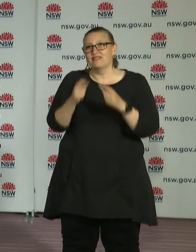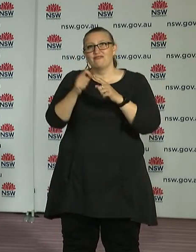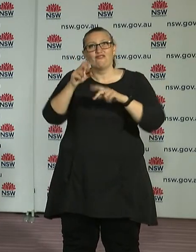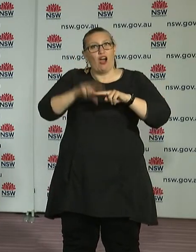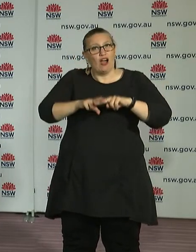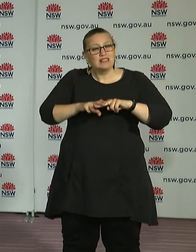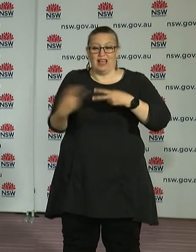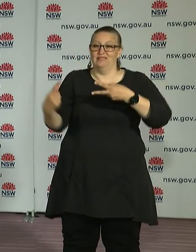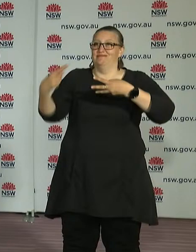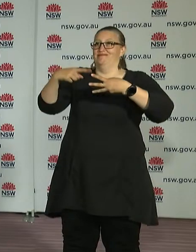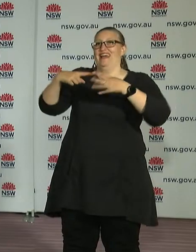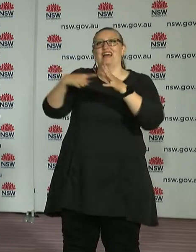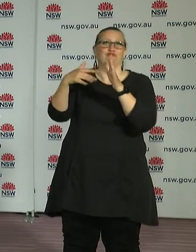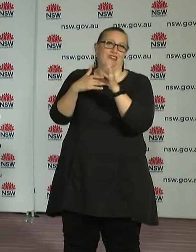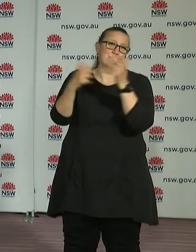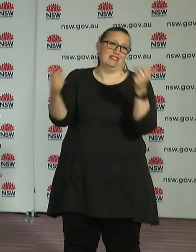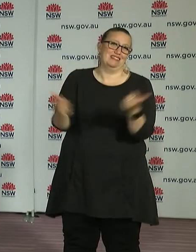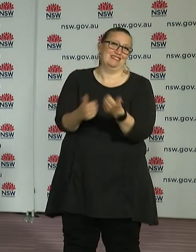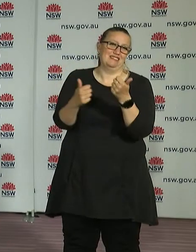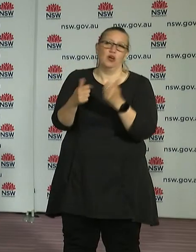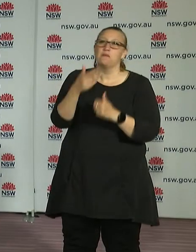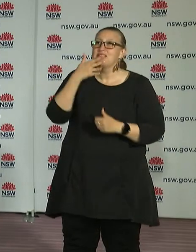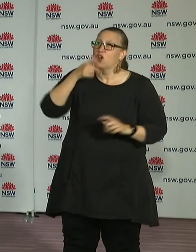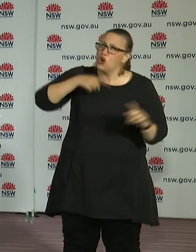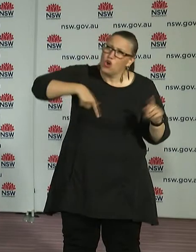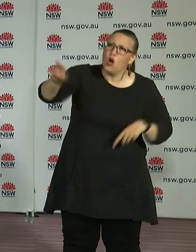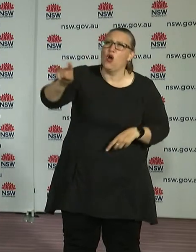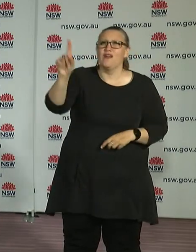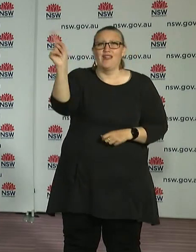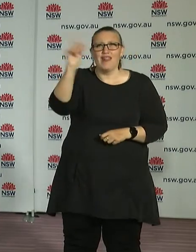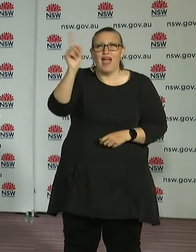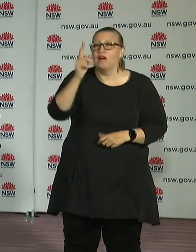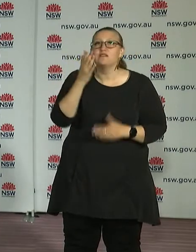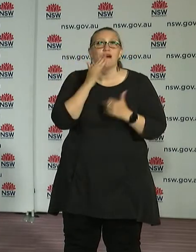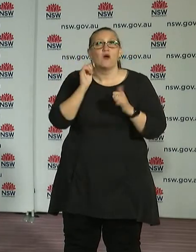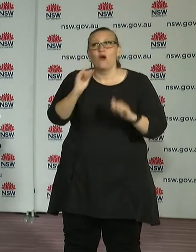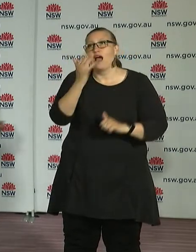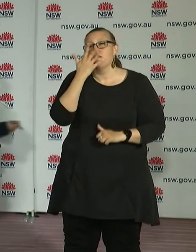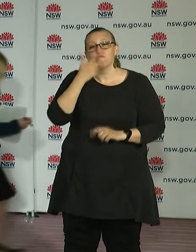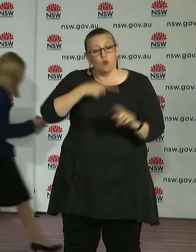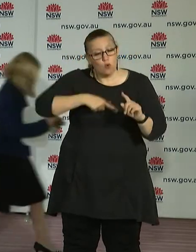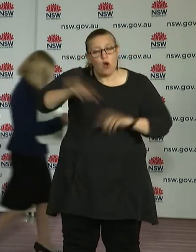forward immediately, book in an appointment and get vaccinated.